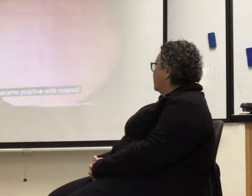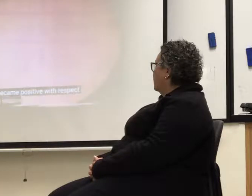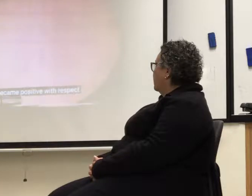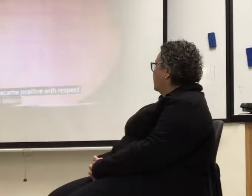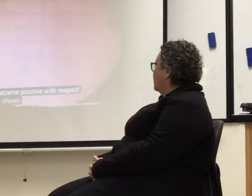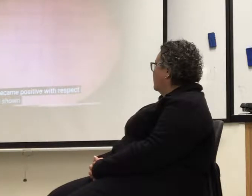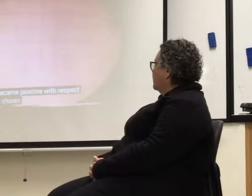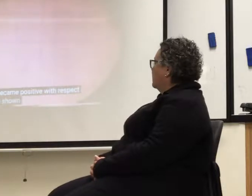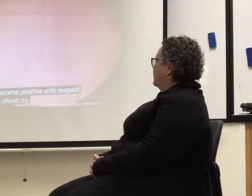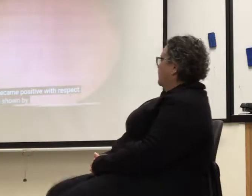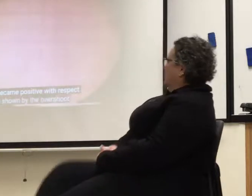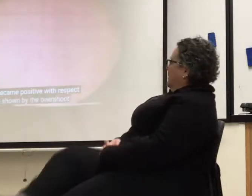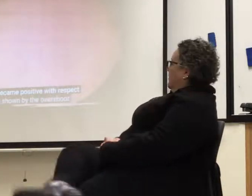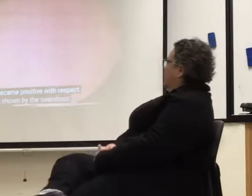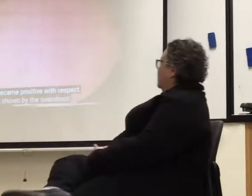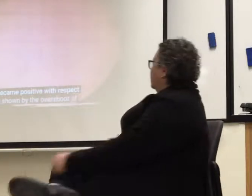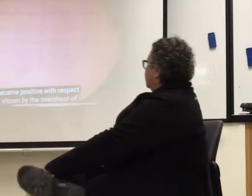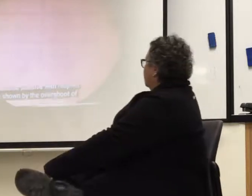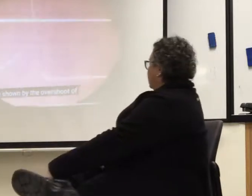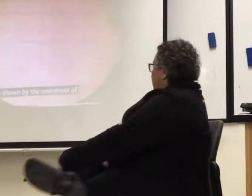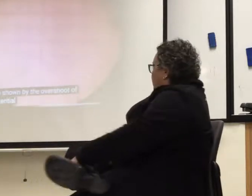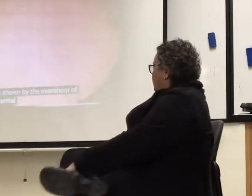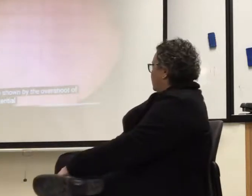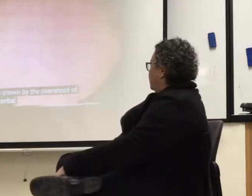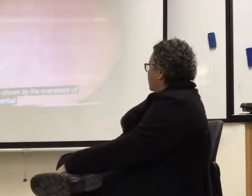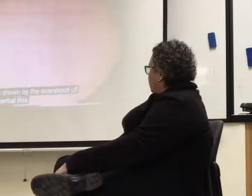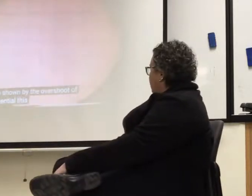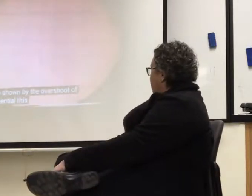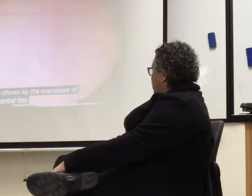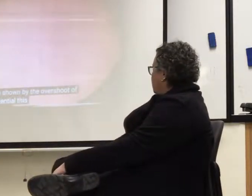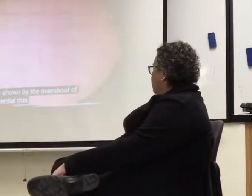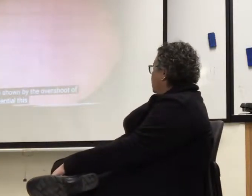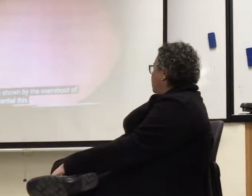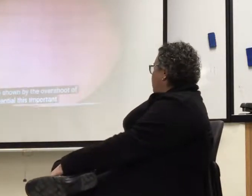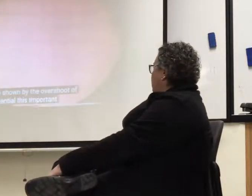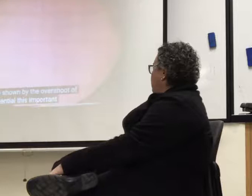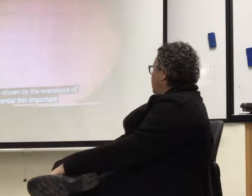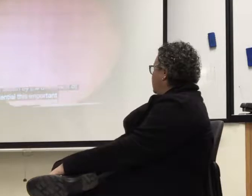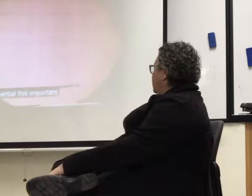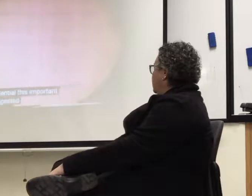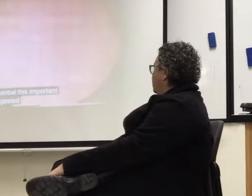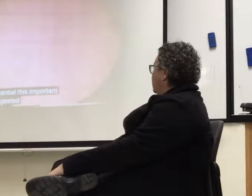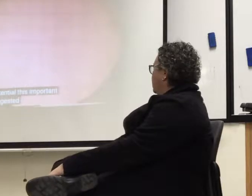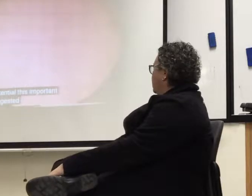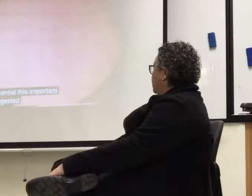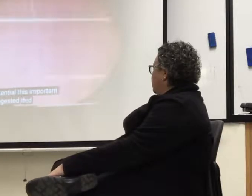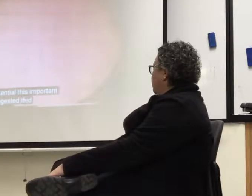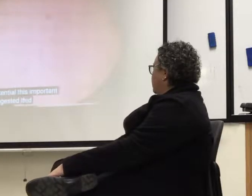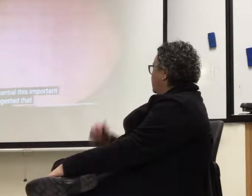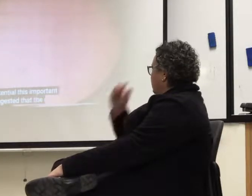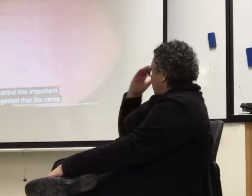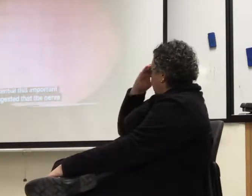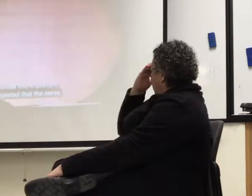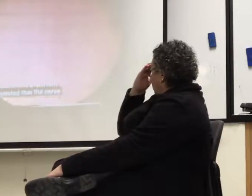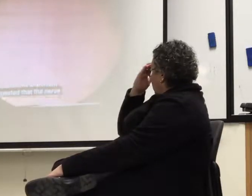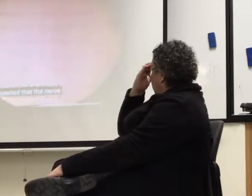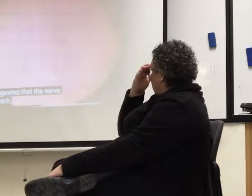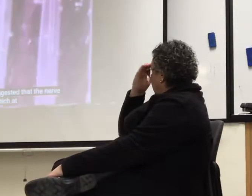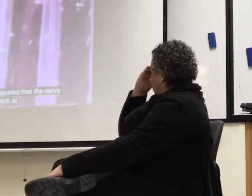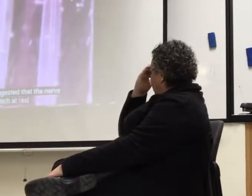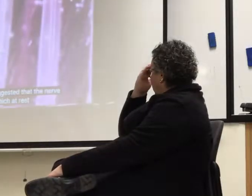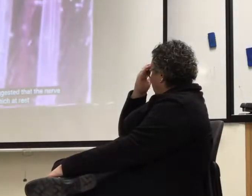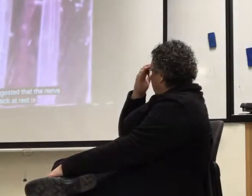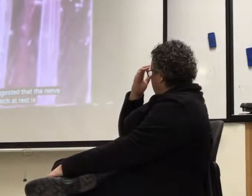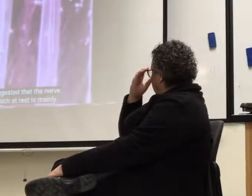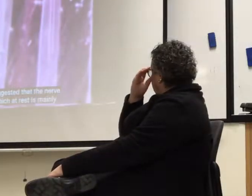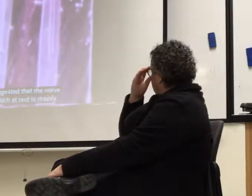to the outside, shown by the overshoot of the action potential. This important discovery suggested that the nerve membrane,